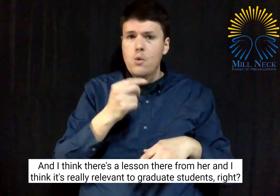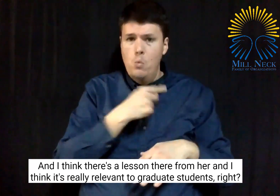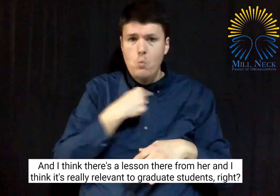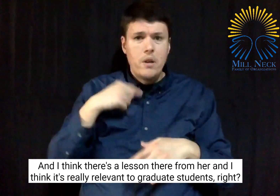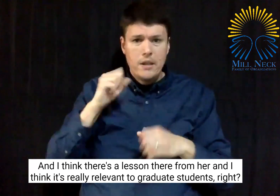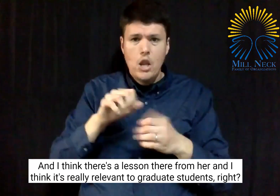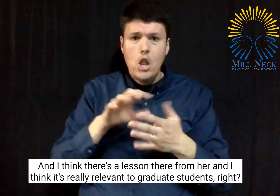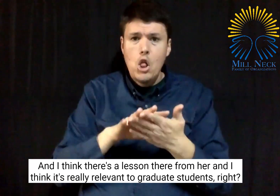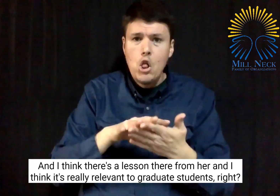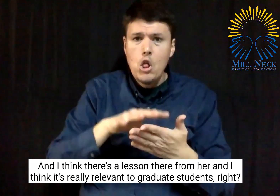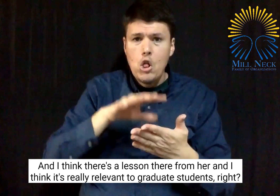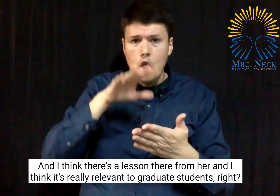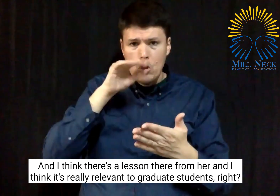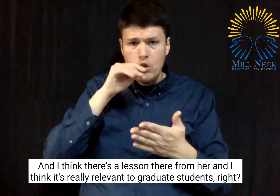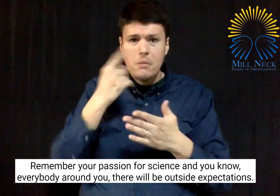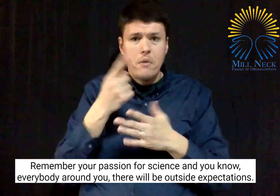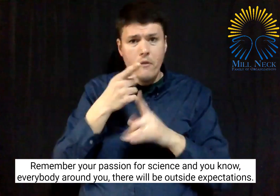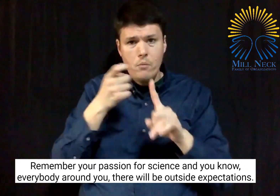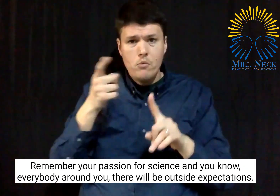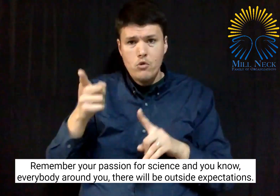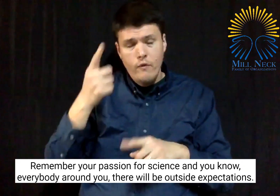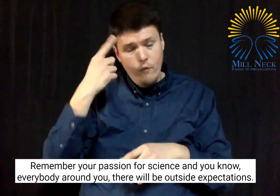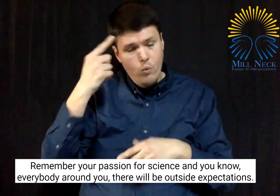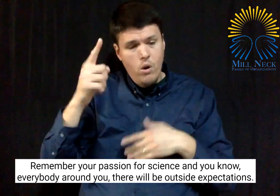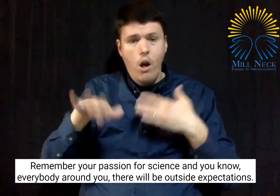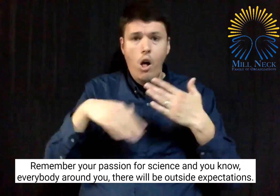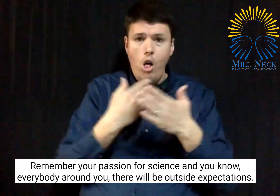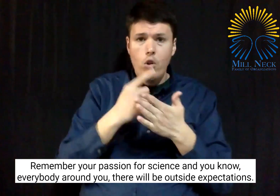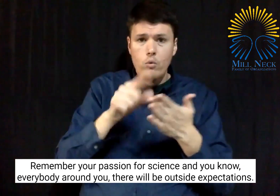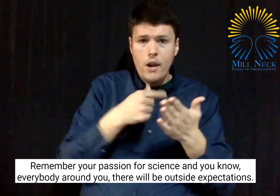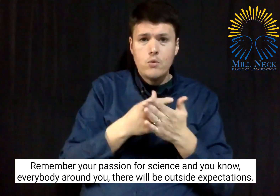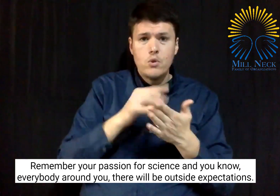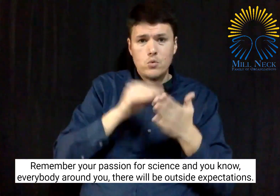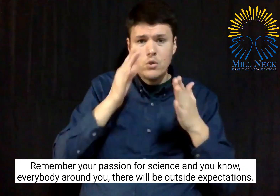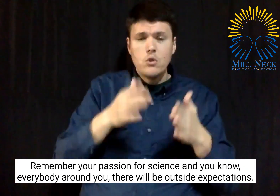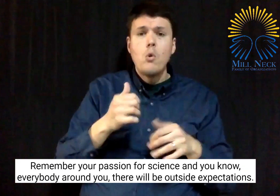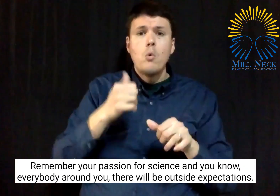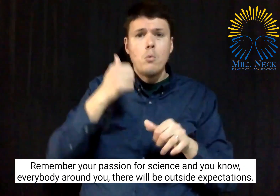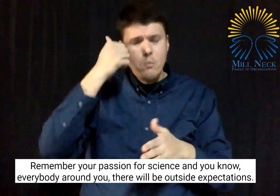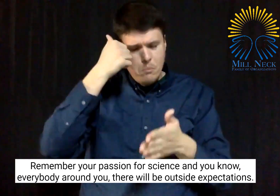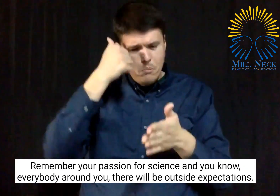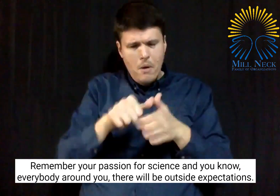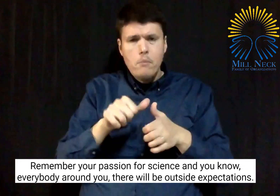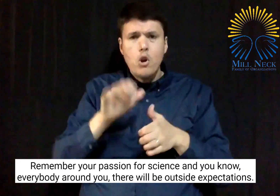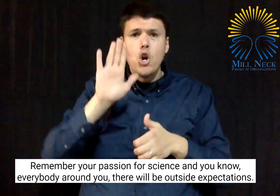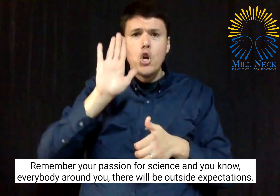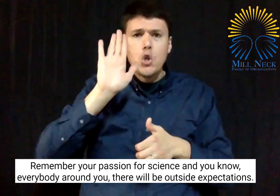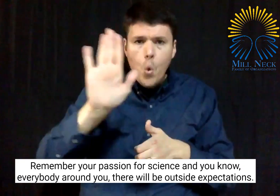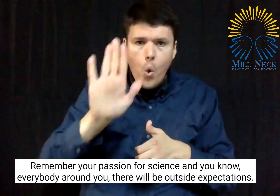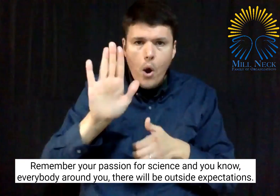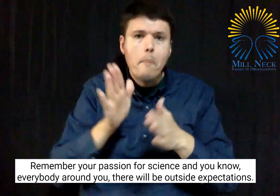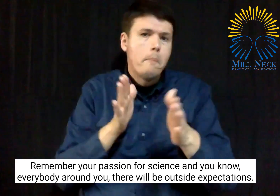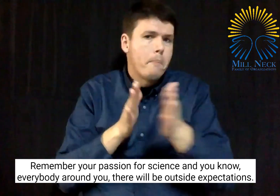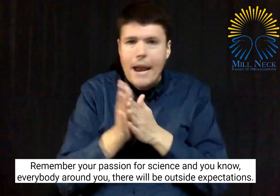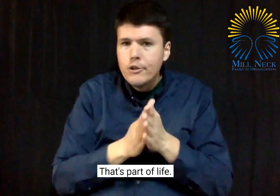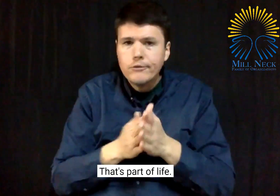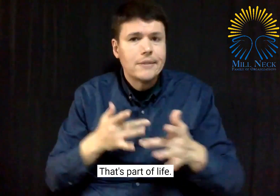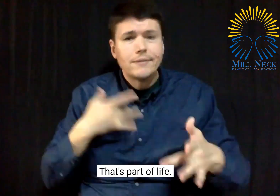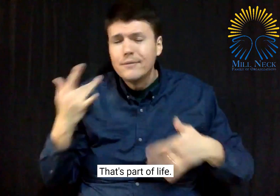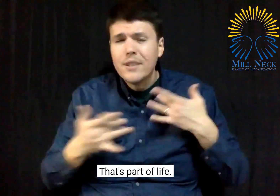really relevant to graduate students, right? Remember your passion for science, and everybody around you, there'll be outside expectations. That's part of life,